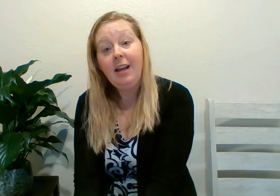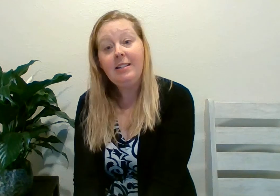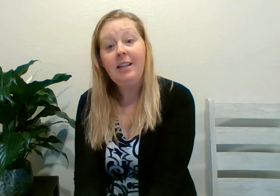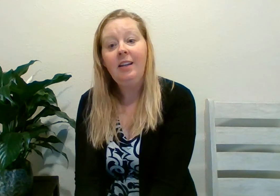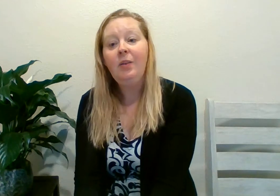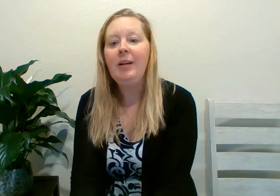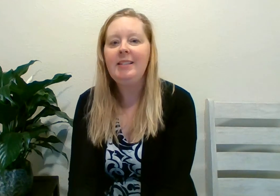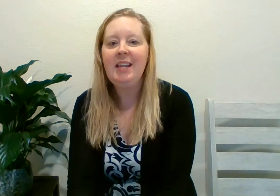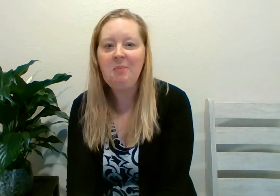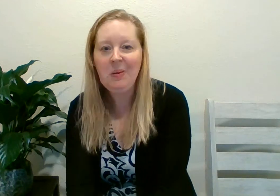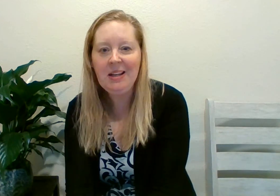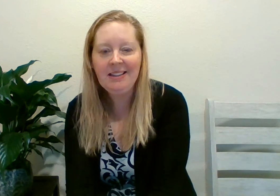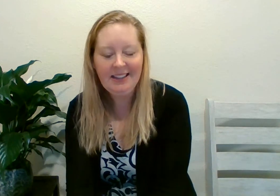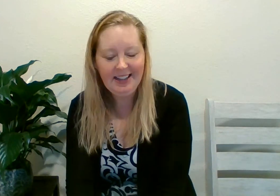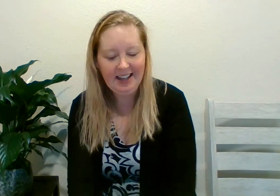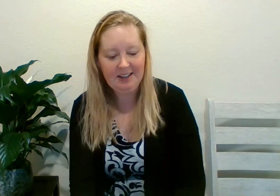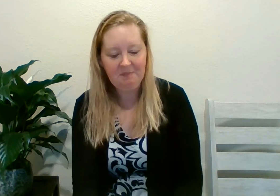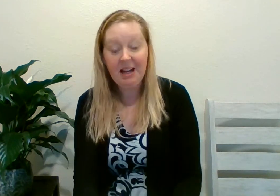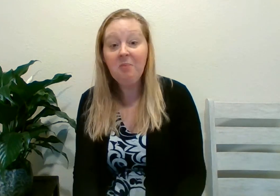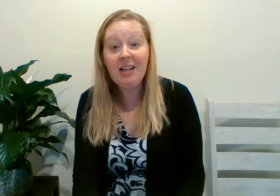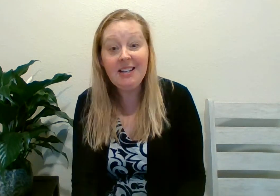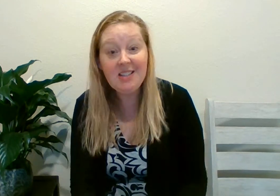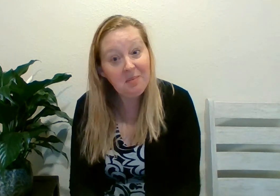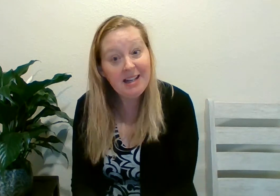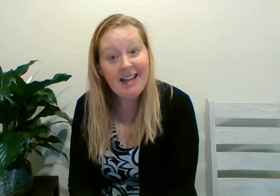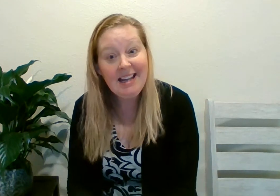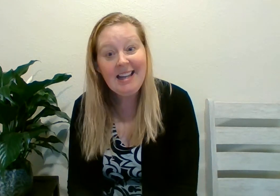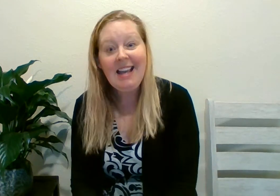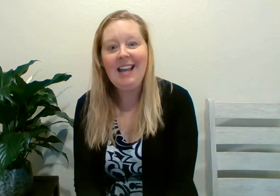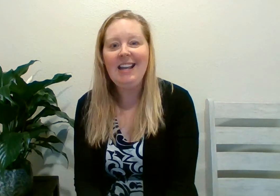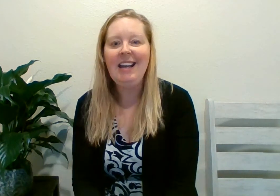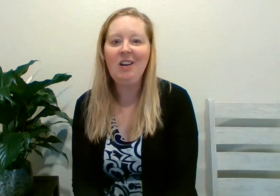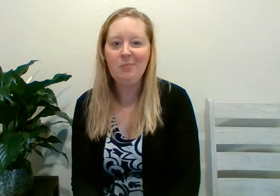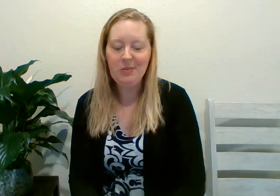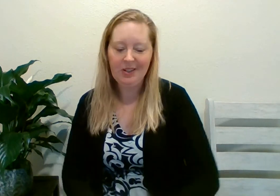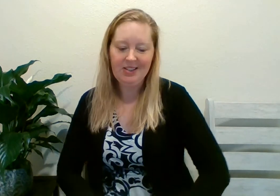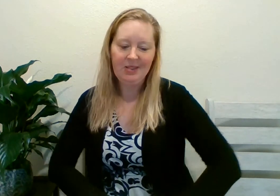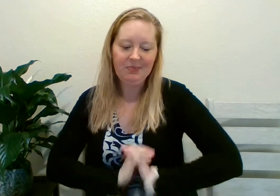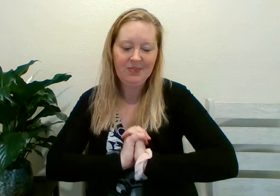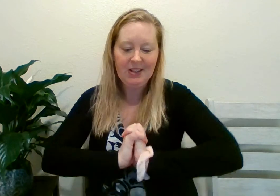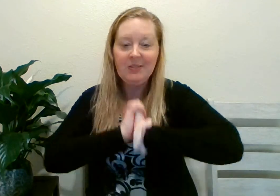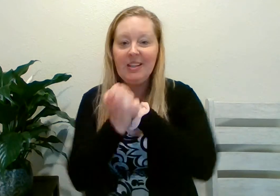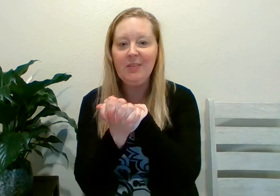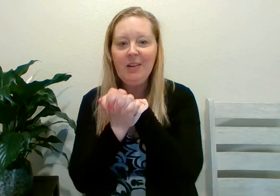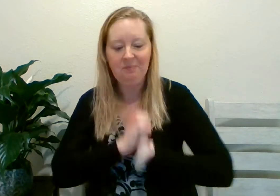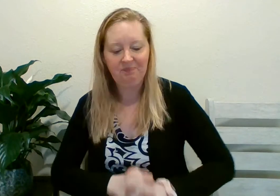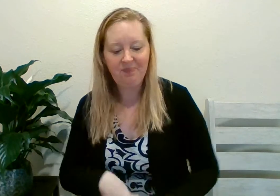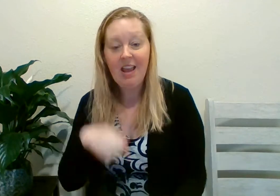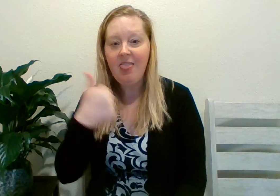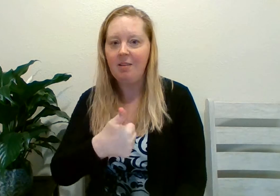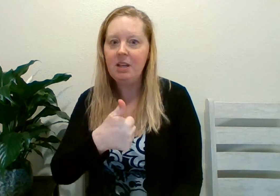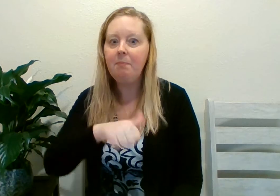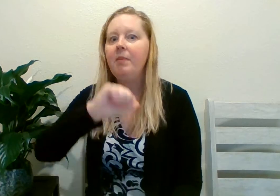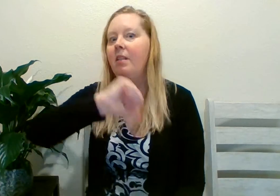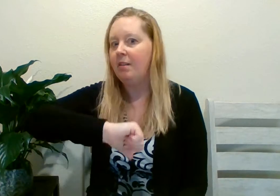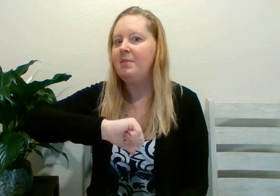relaxing Wednesday morning. But I'm ready to start my day, and I hope you are too. So here we go. Thumbs up, thumbs